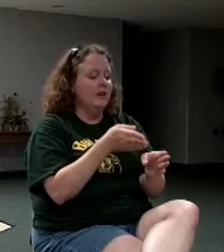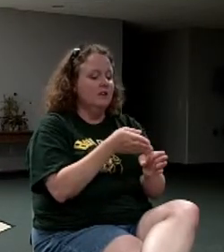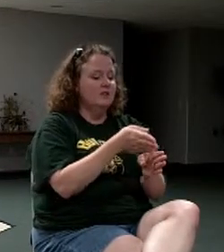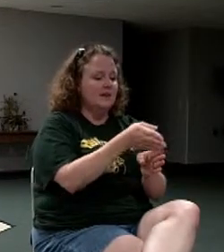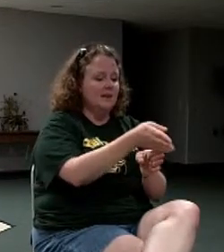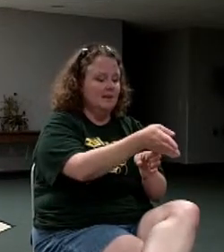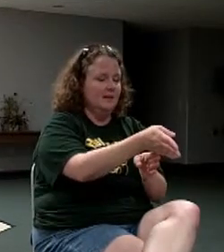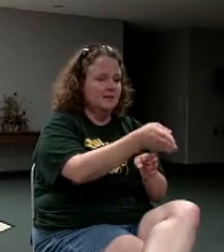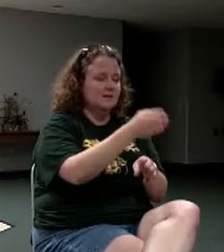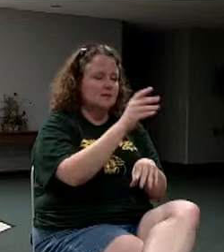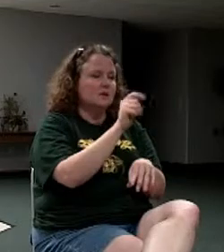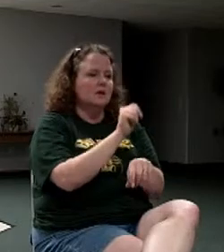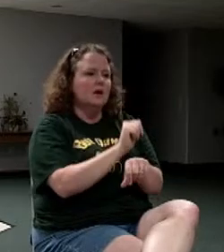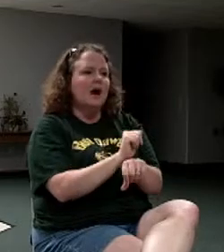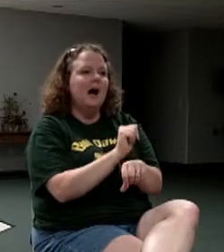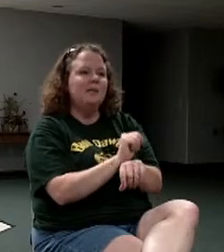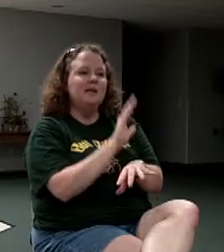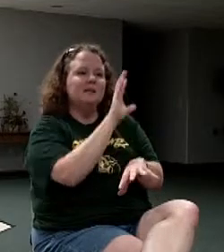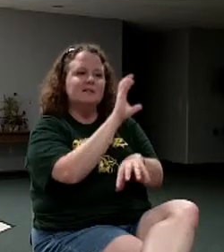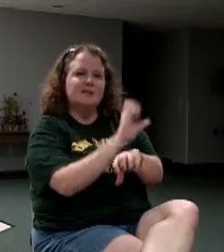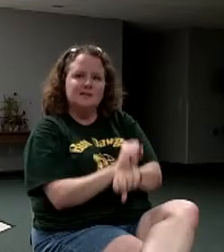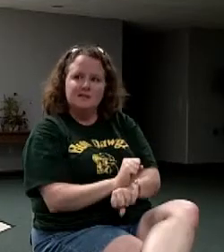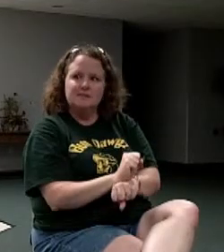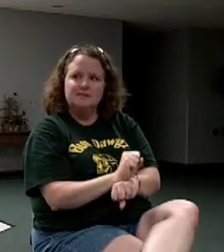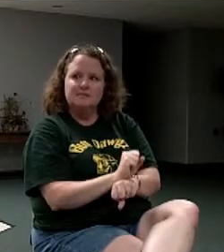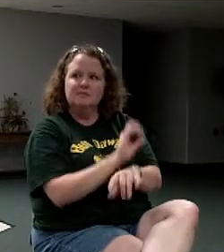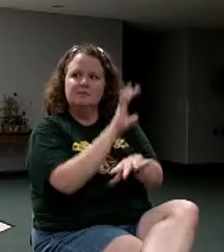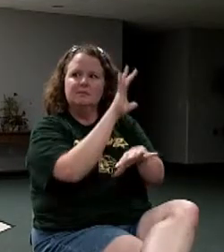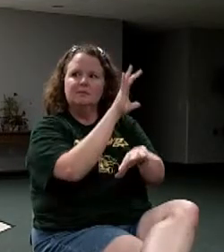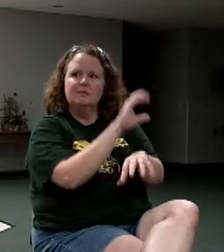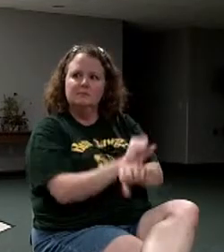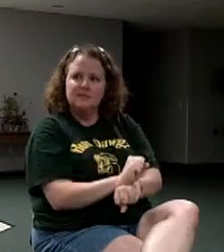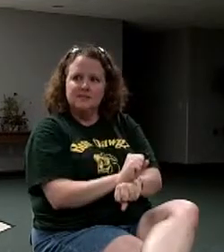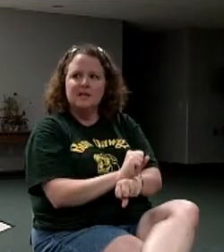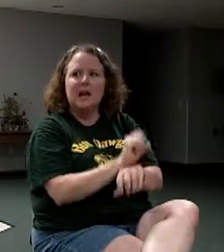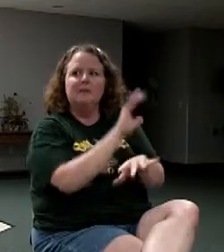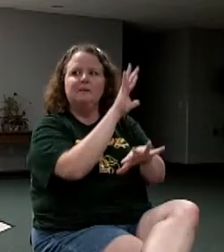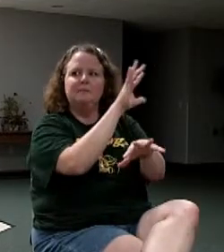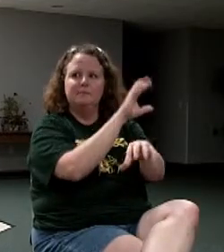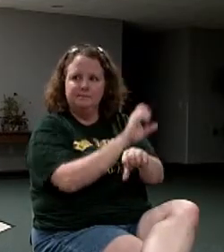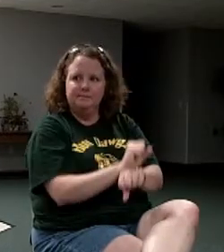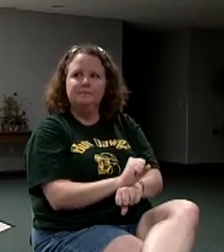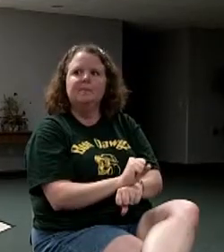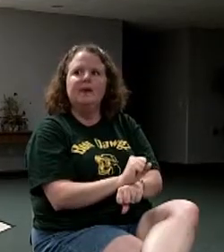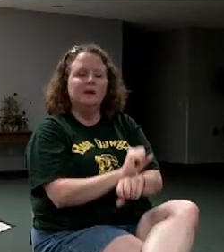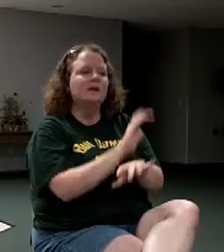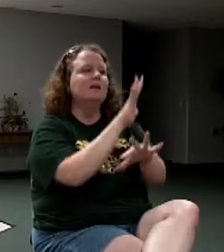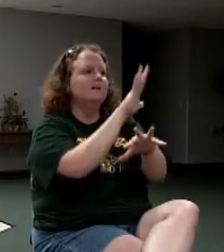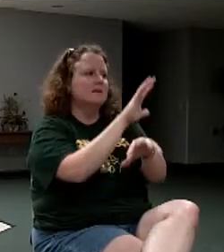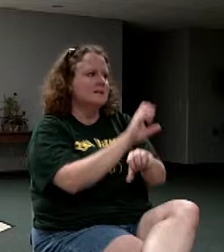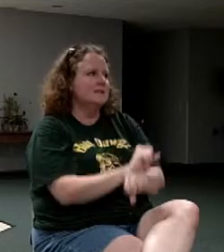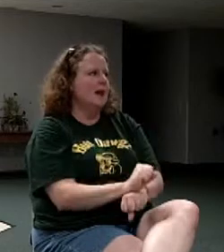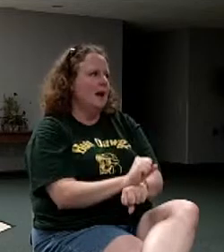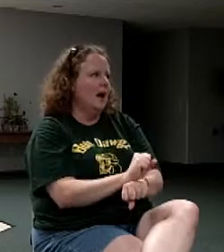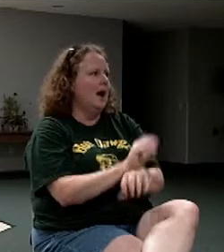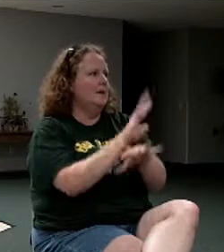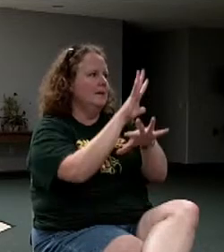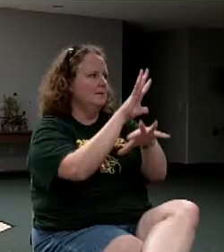Career is like this. Career. Hobby is Work. this. This Okay, is hobby. I saw that. Okay. Kind of This is a hobby.